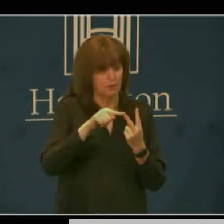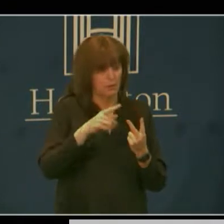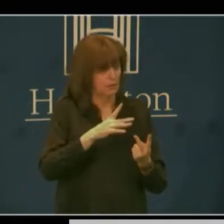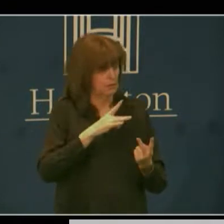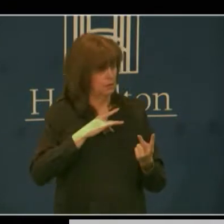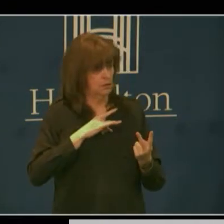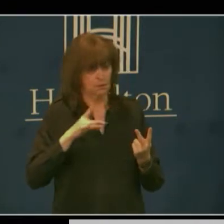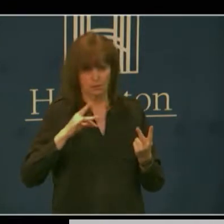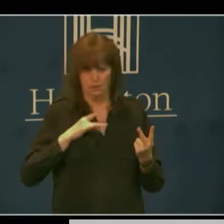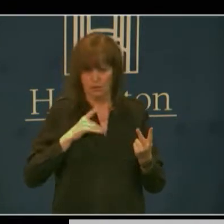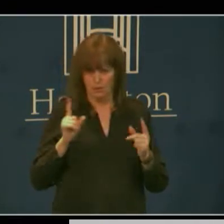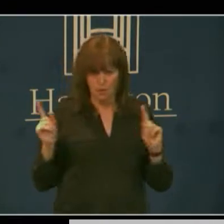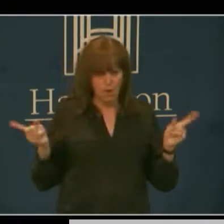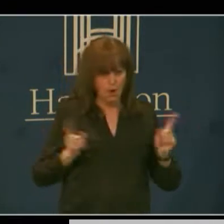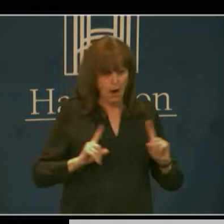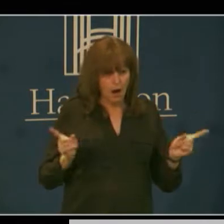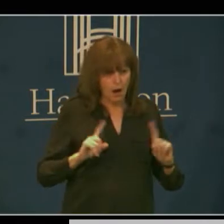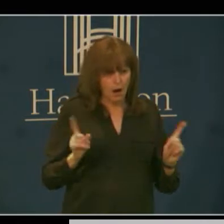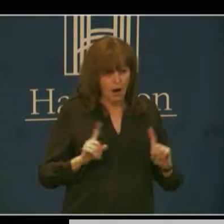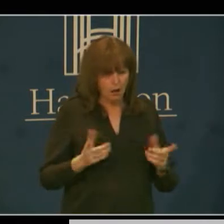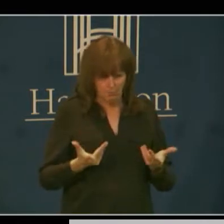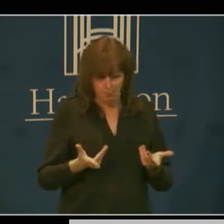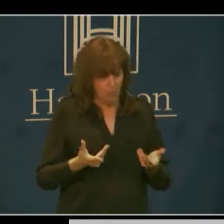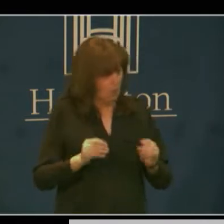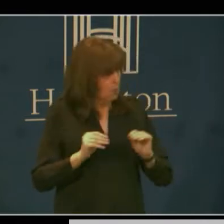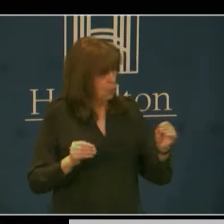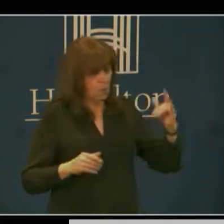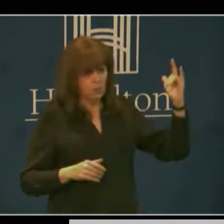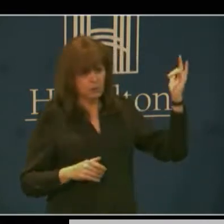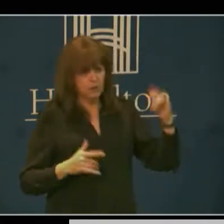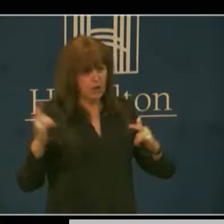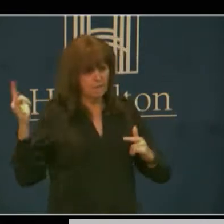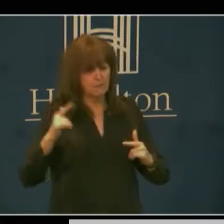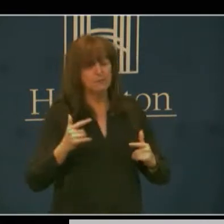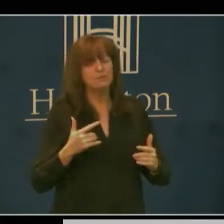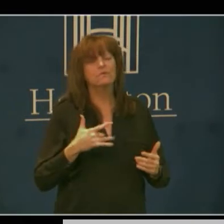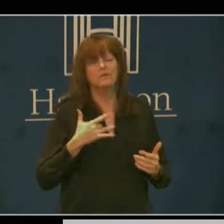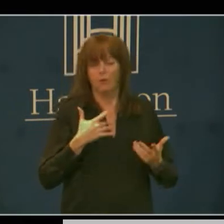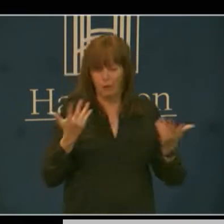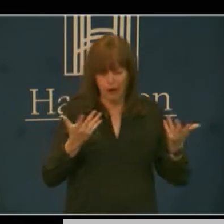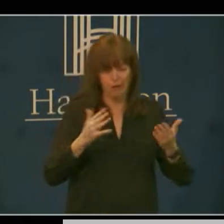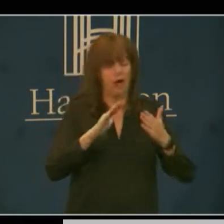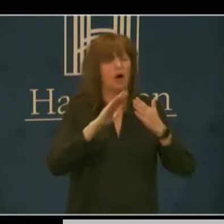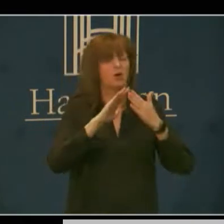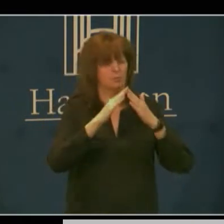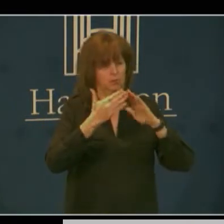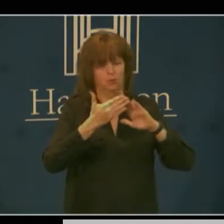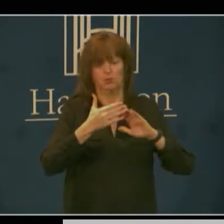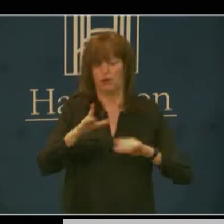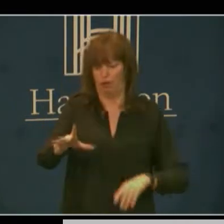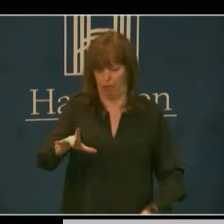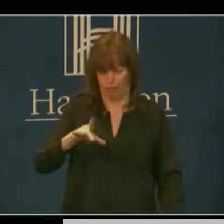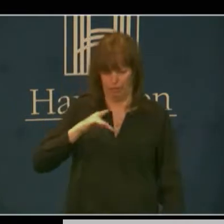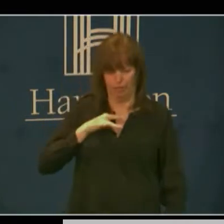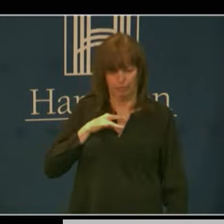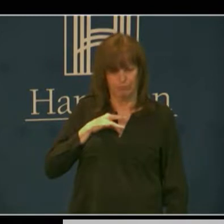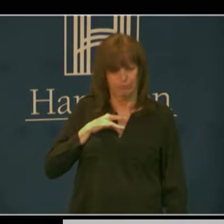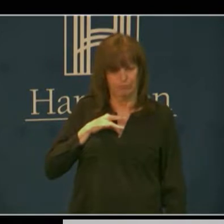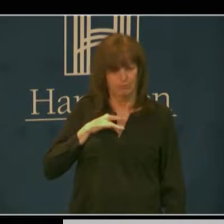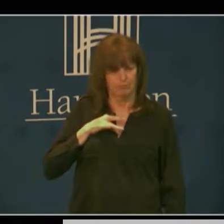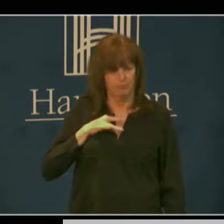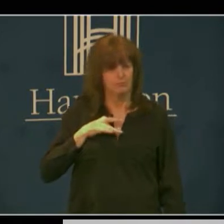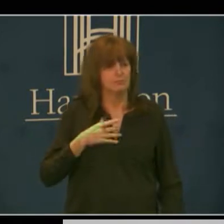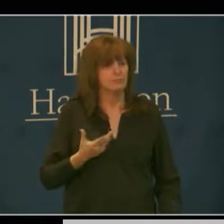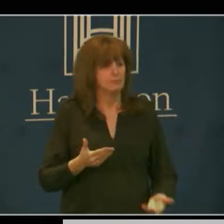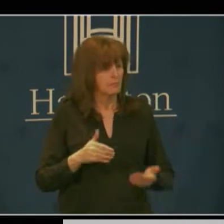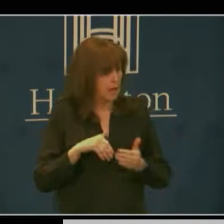would, at this point, we would attribute those to quote unquote community spread. Somewhere out in the community, this person came in contact